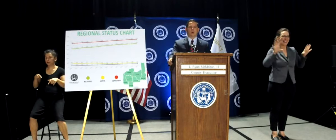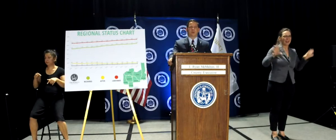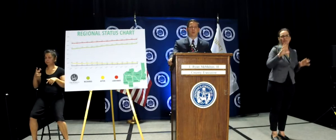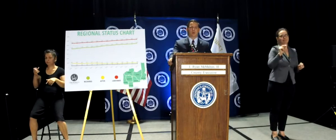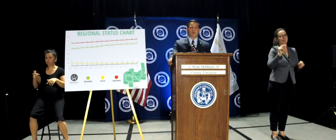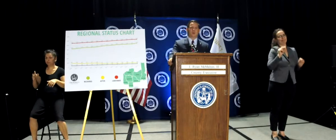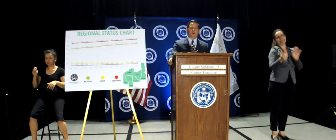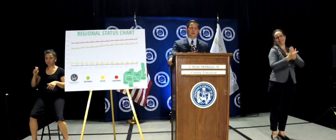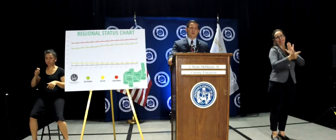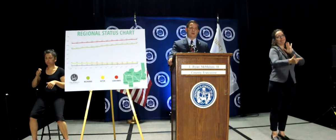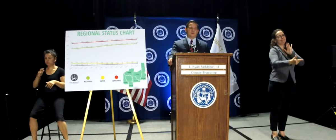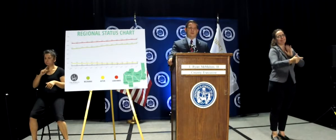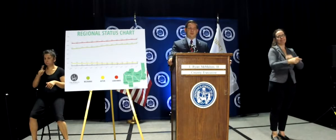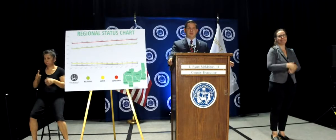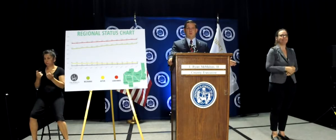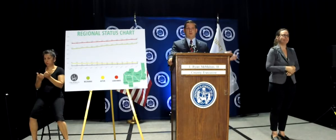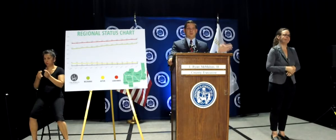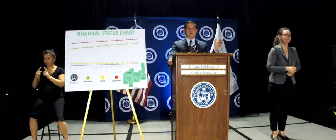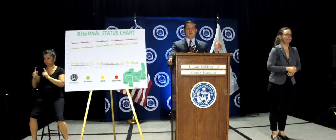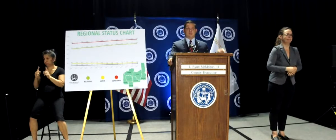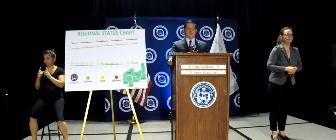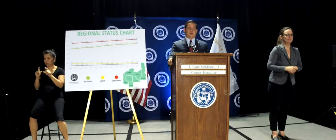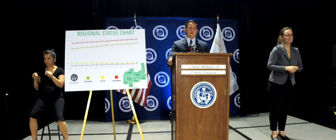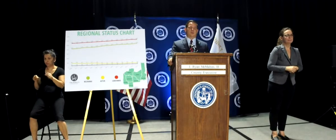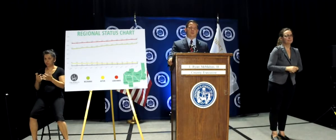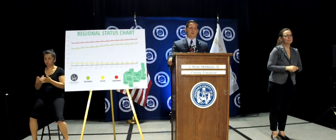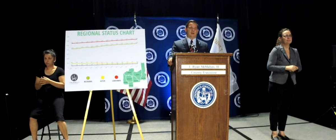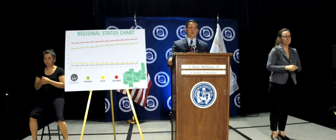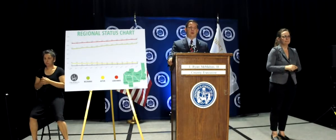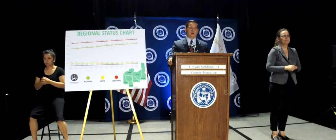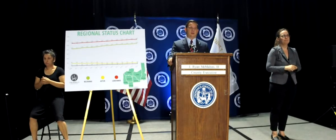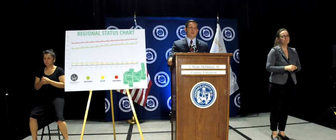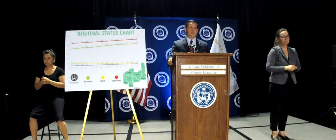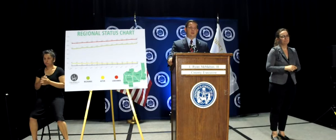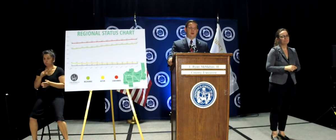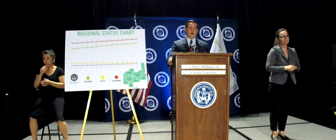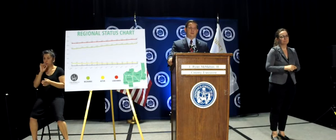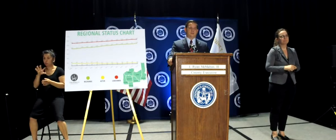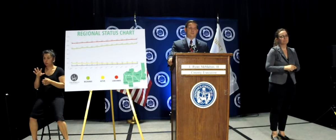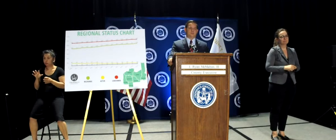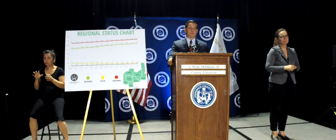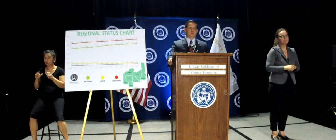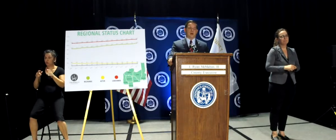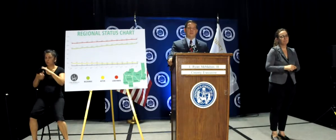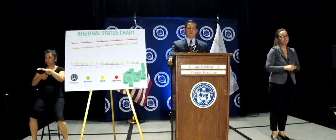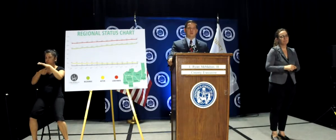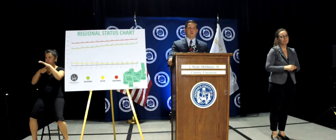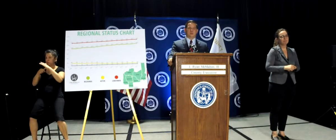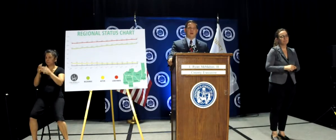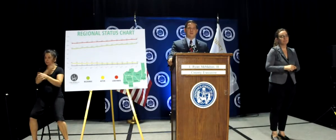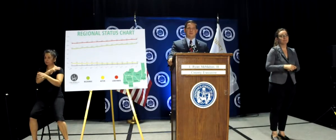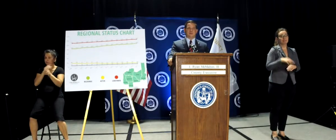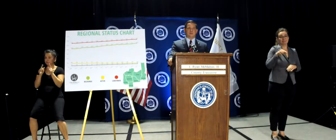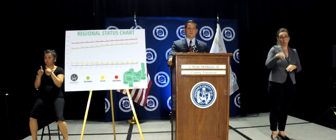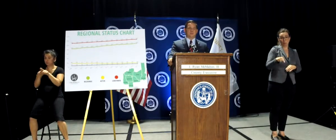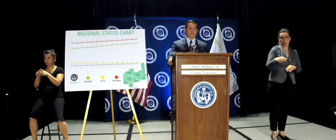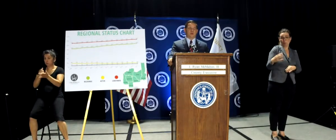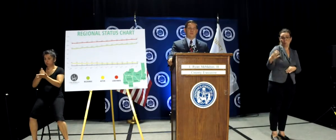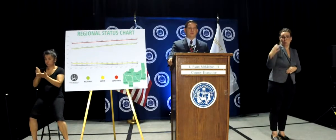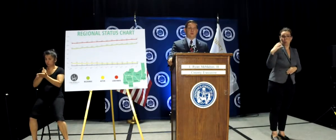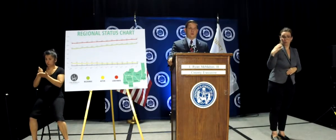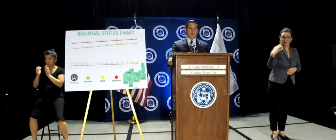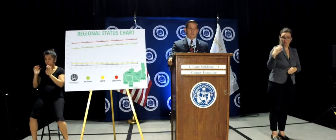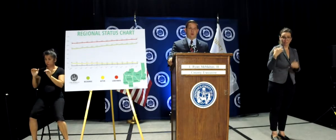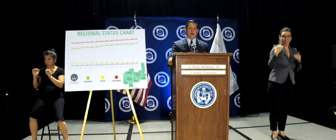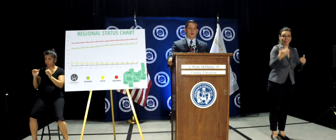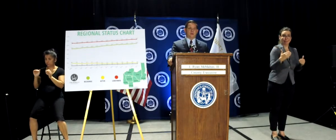don't know what they were doing. They're saying it wasn't a sanctioned high school event. Okay. What I'm concerned about isn't them throwing